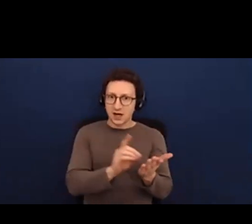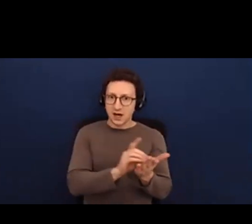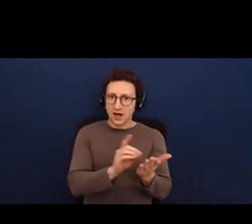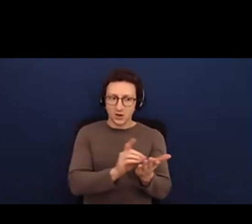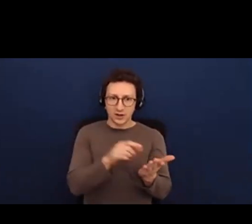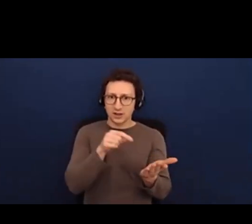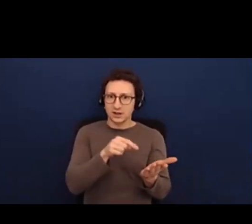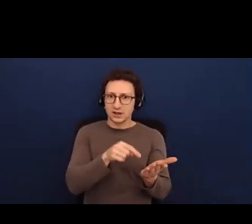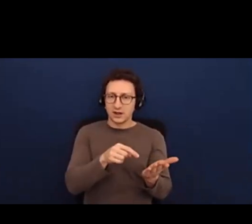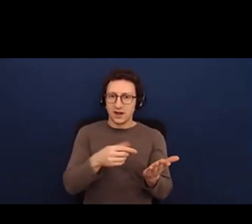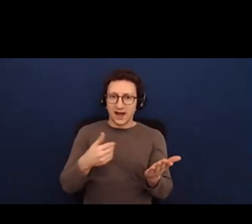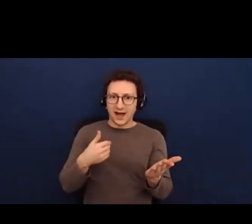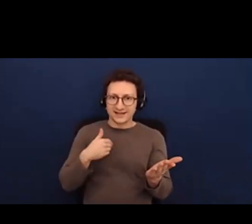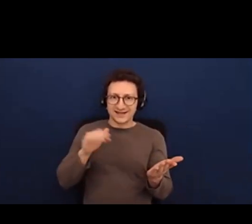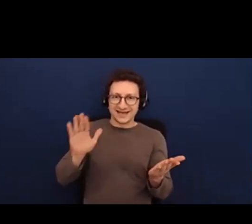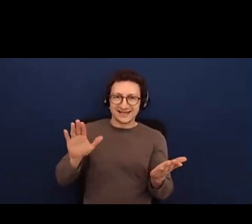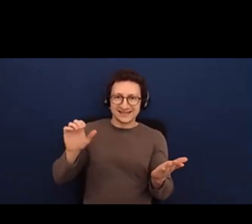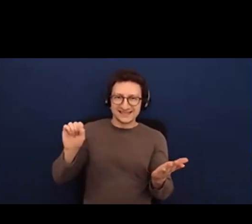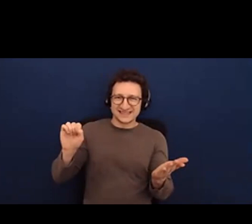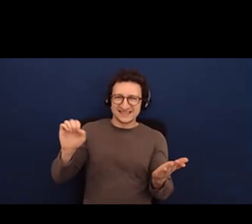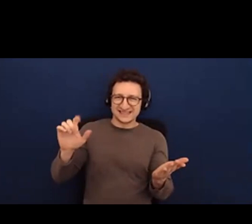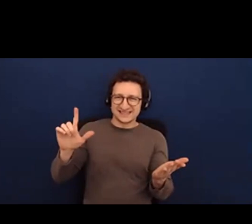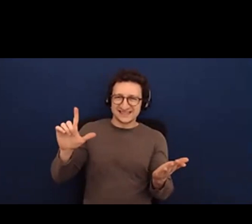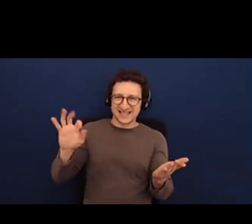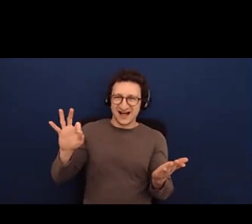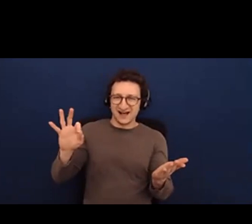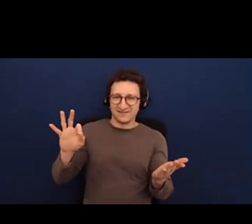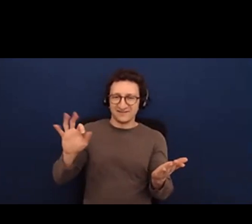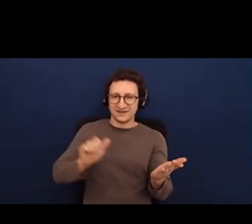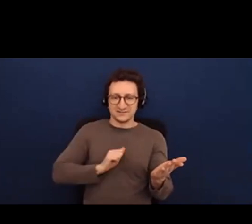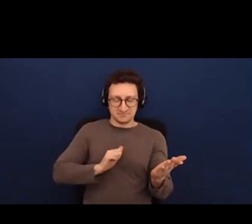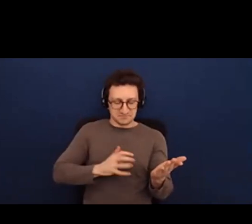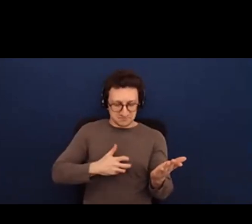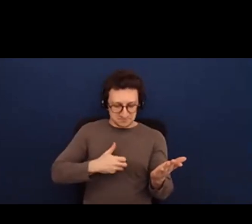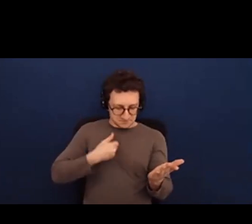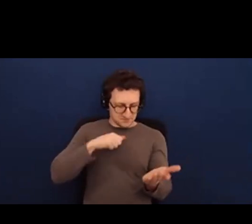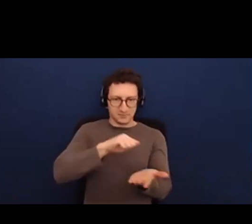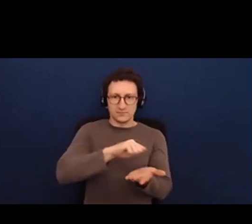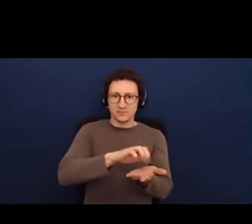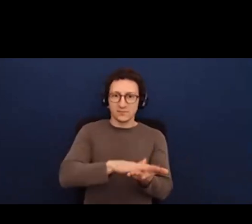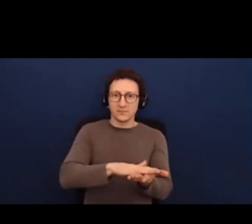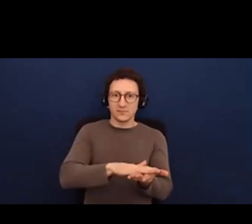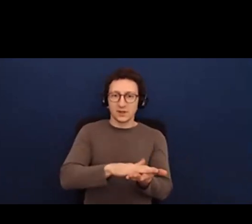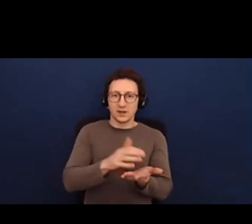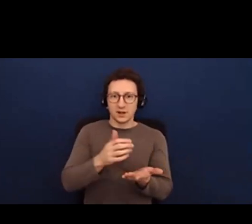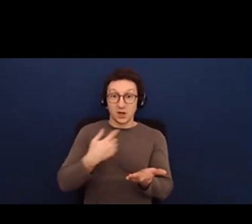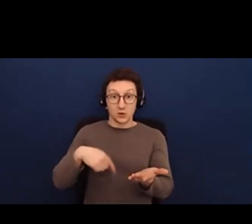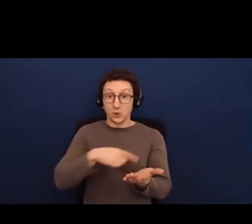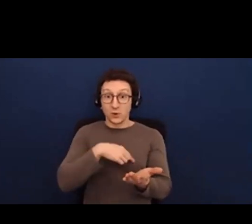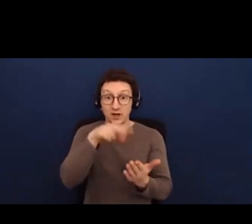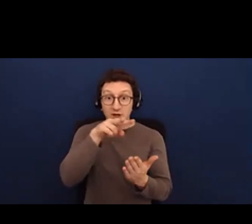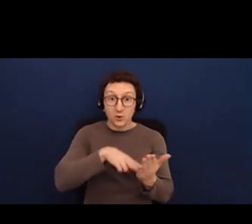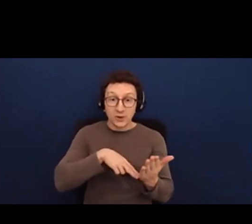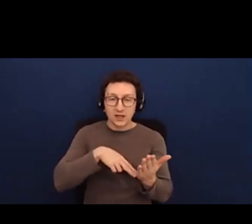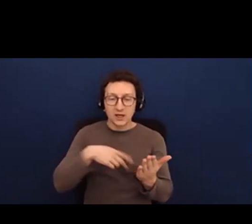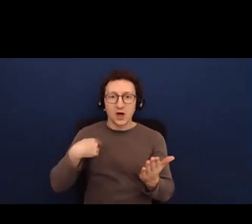very self. We are, in a certain sense, inside his head. And that